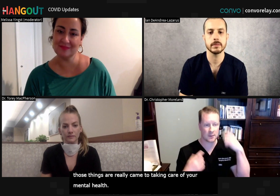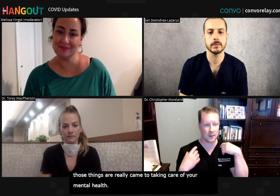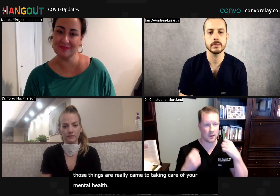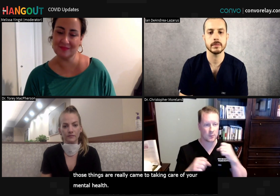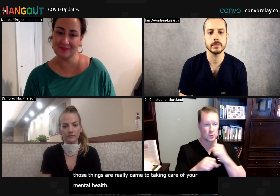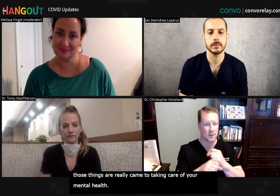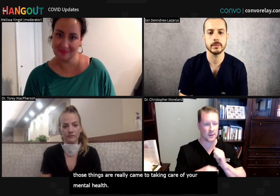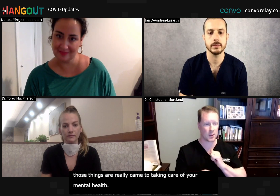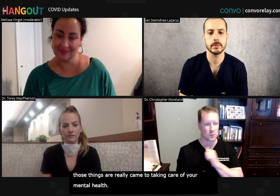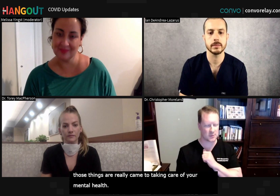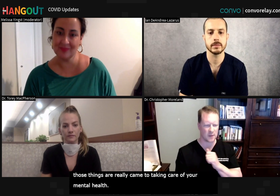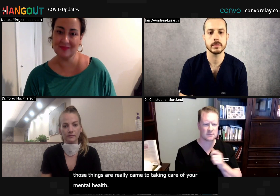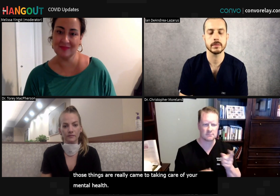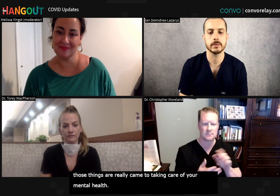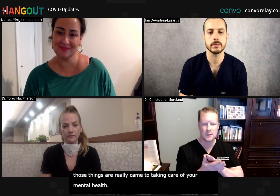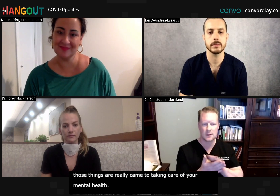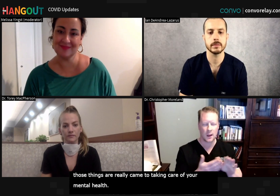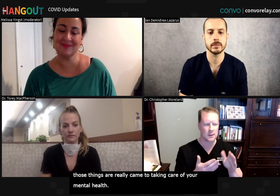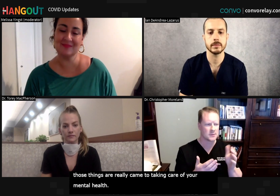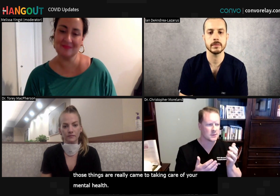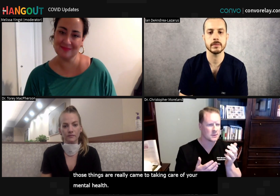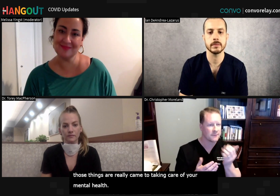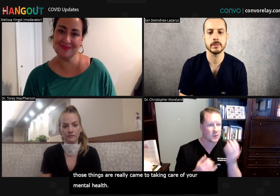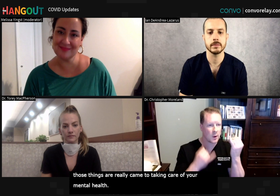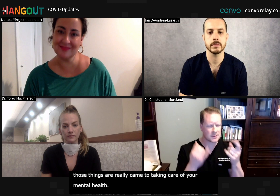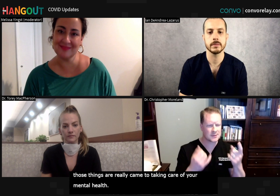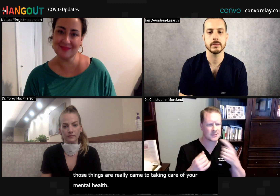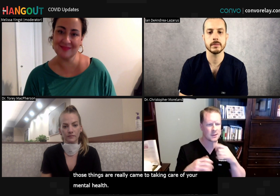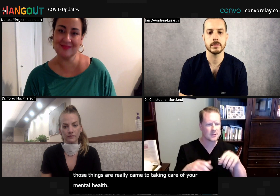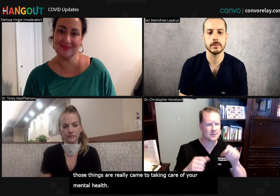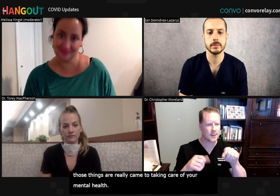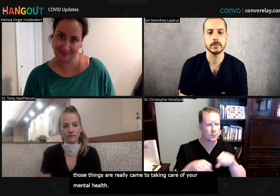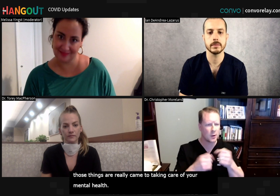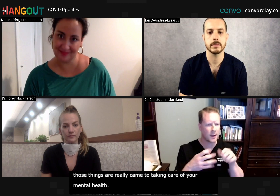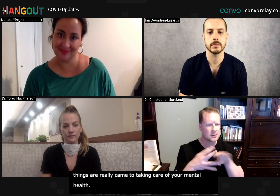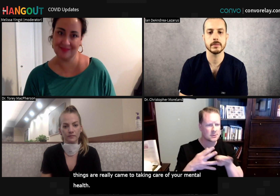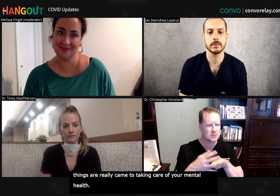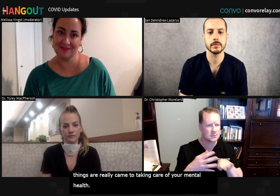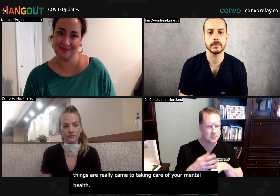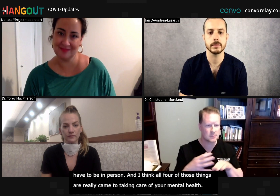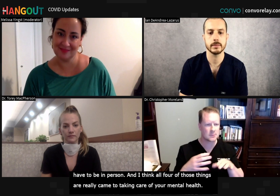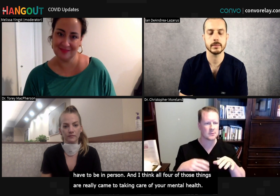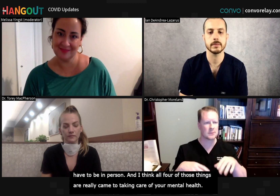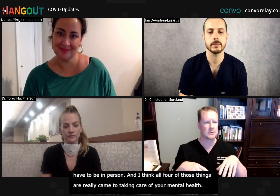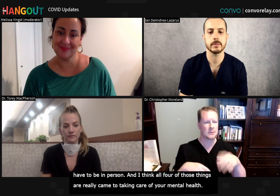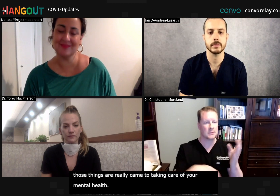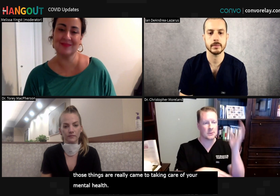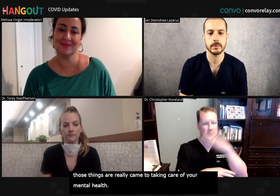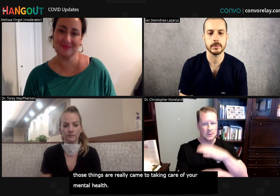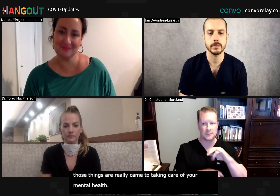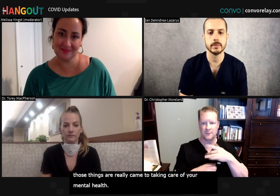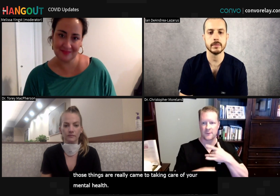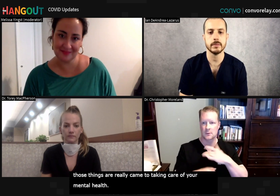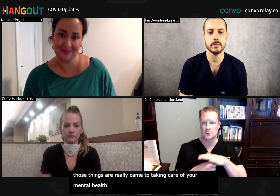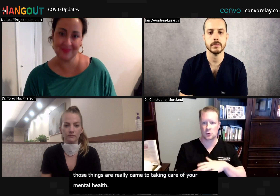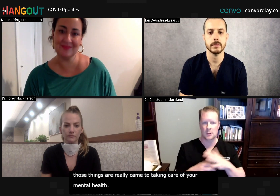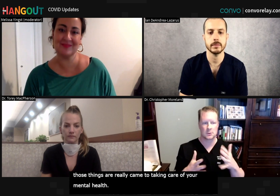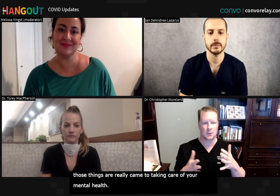suggestions last year about mental health and taking care of ourselves. It was a nice few ideas. He said, take some breaks during the day.